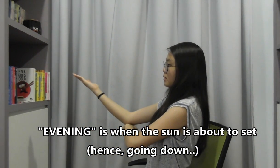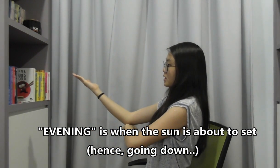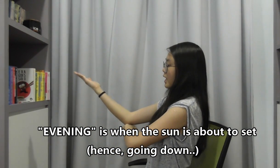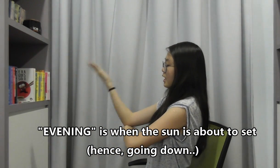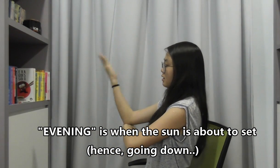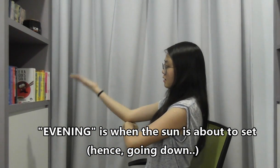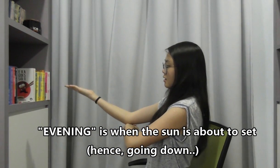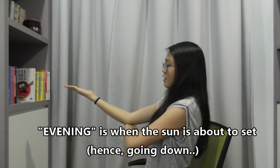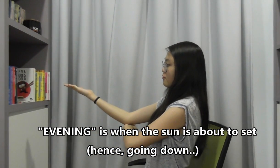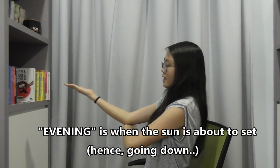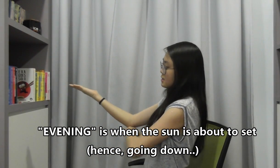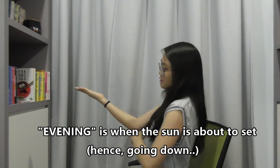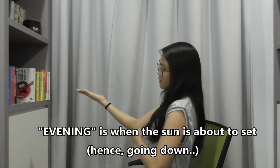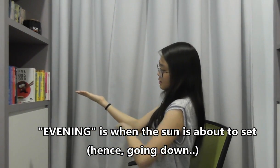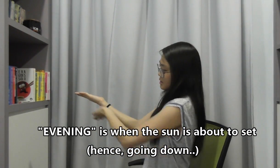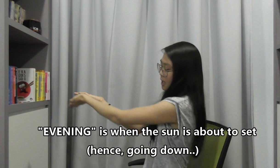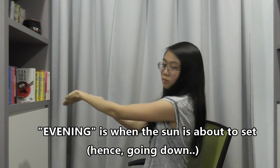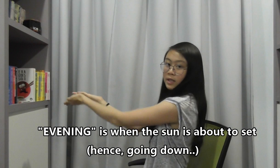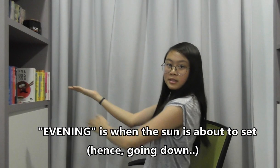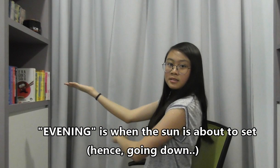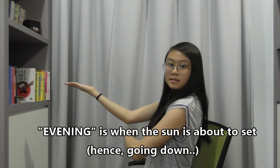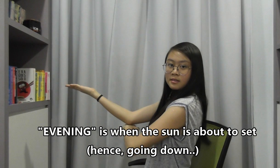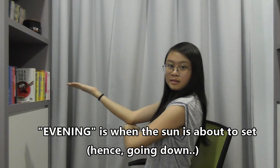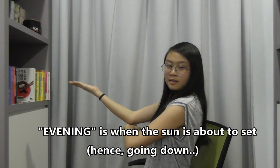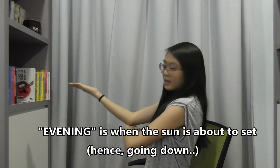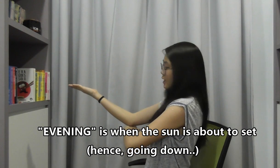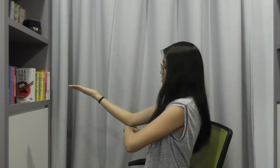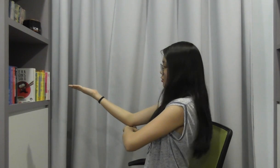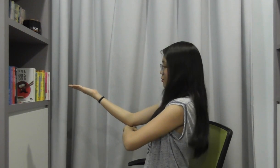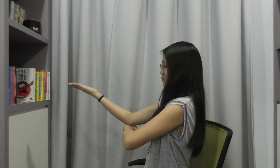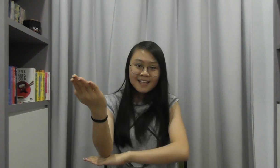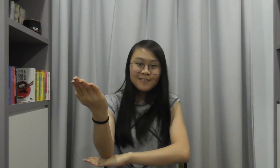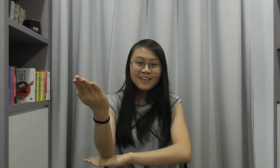dominant hand faced sideways, like so. Evening.